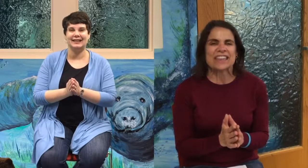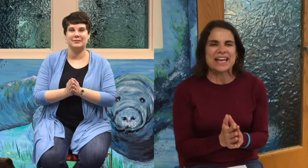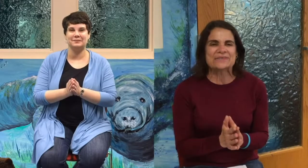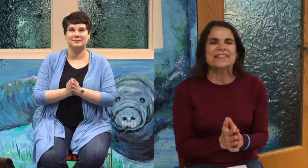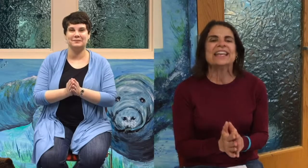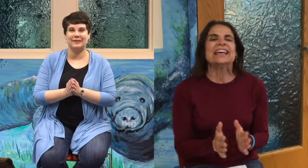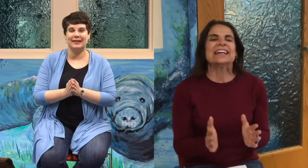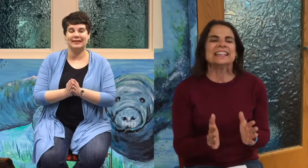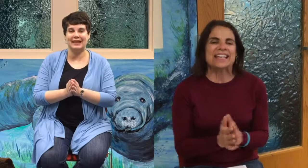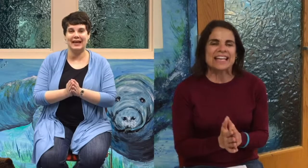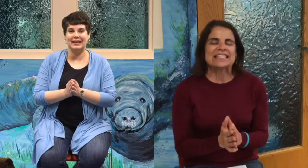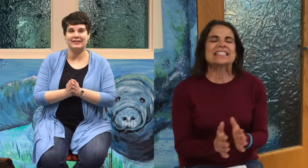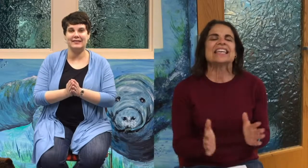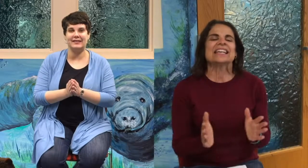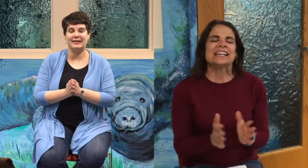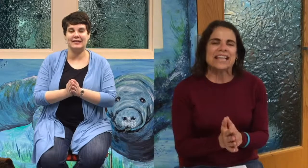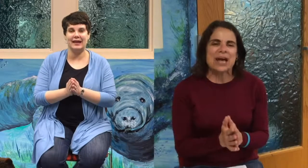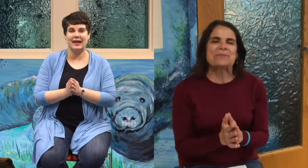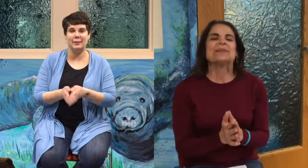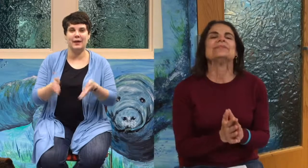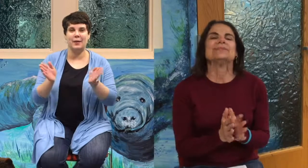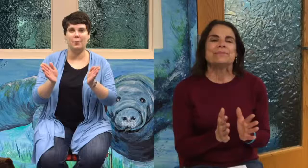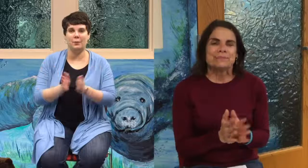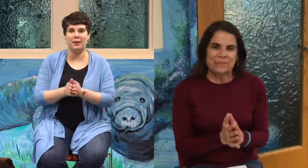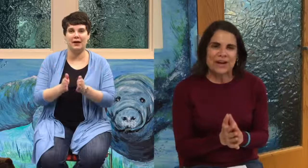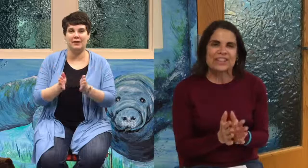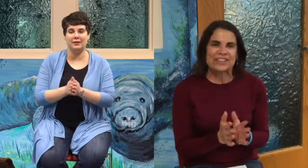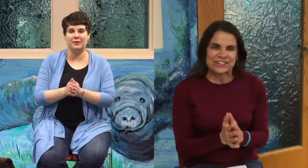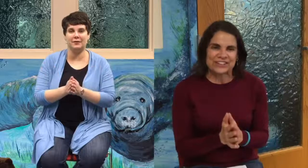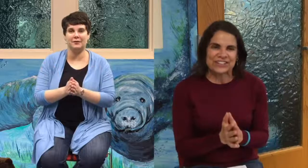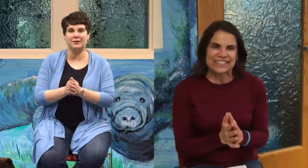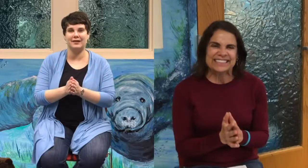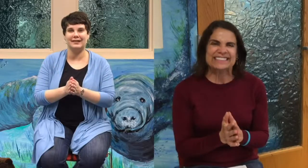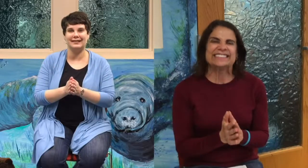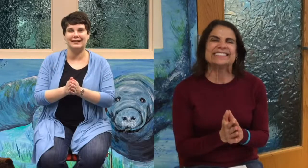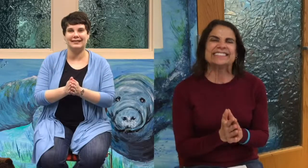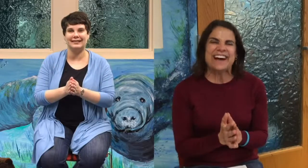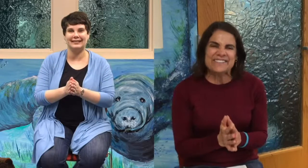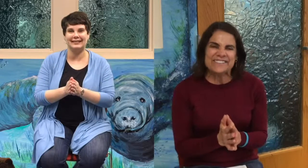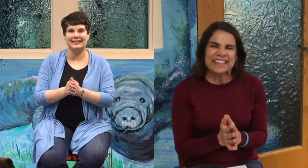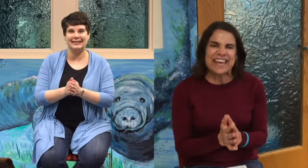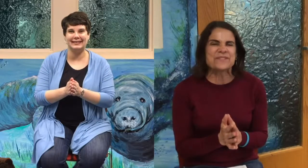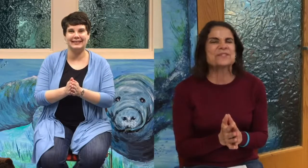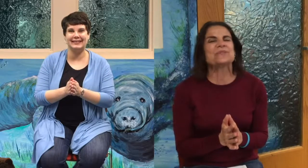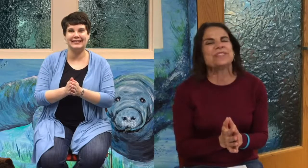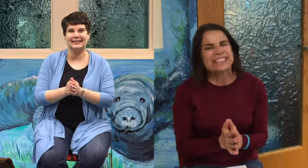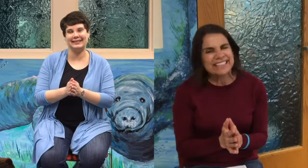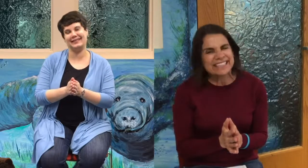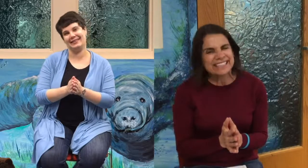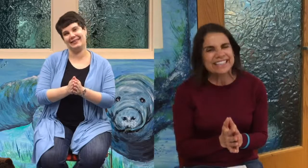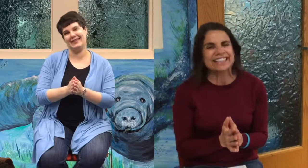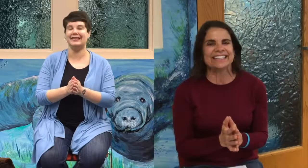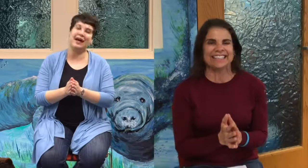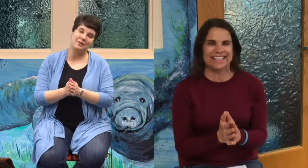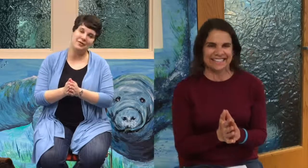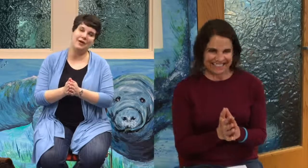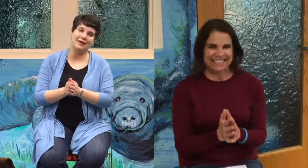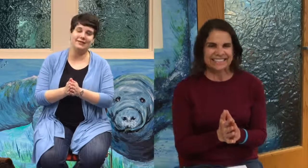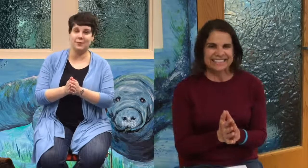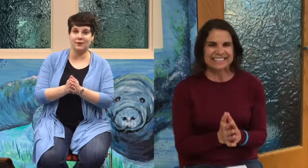them. Let's clap brother. Lovely. That was really good. That was awesome. And if you